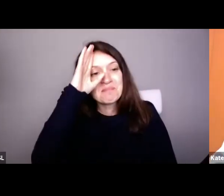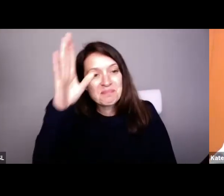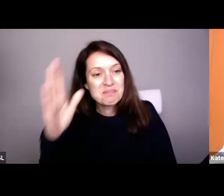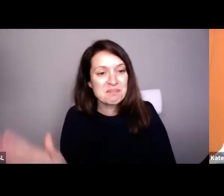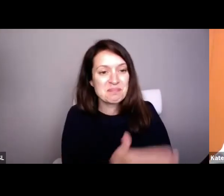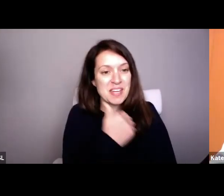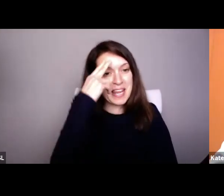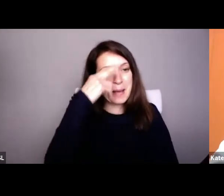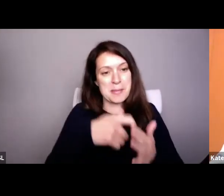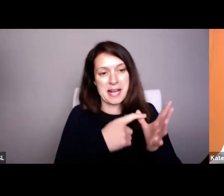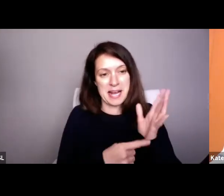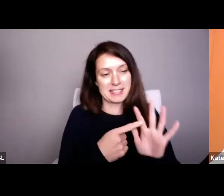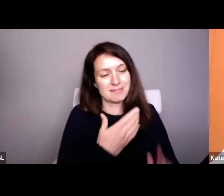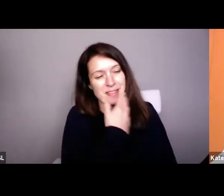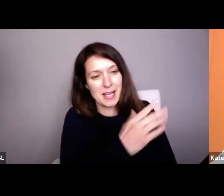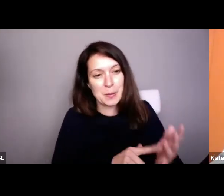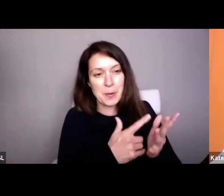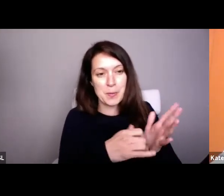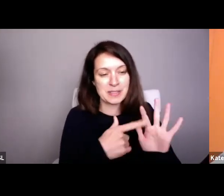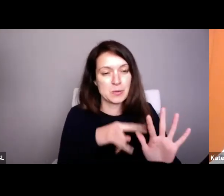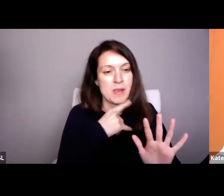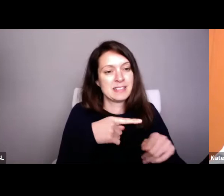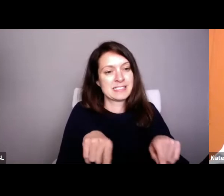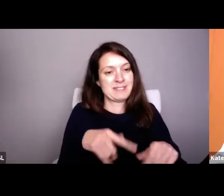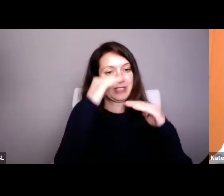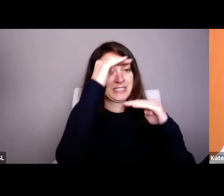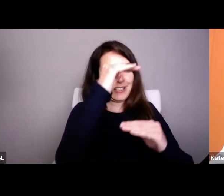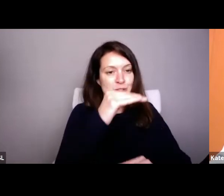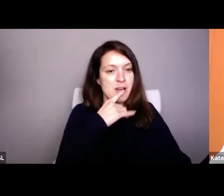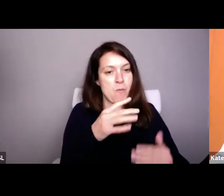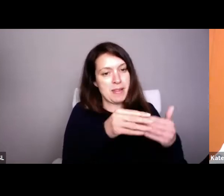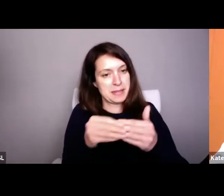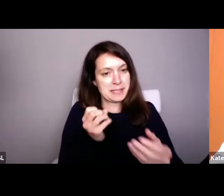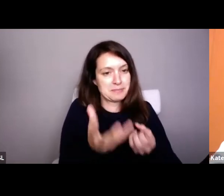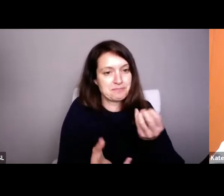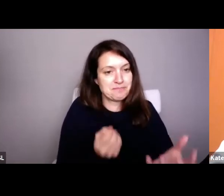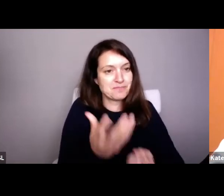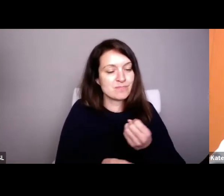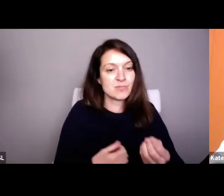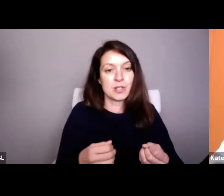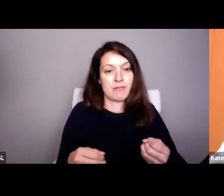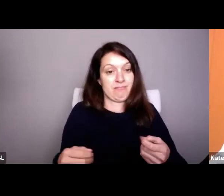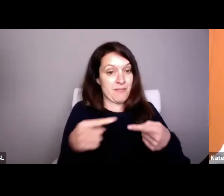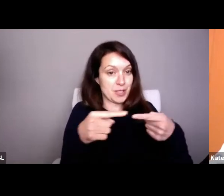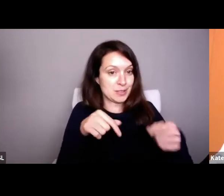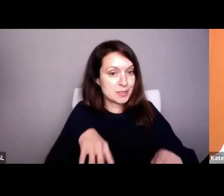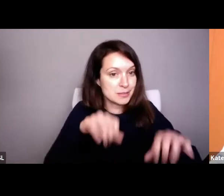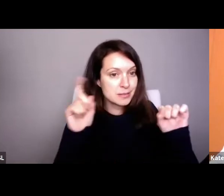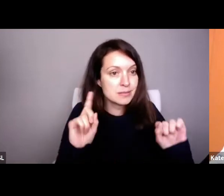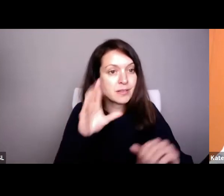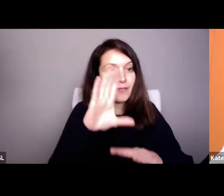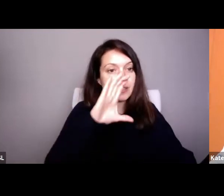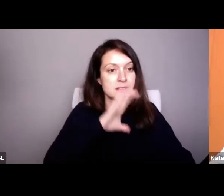So I'm just going to run through some of the different sections, as Louise said. So start off with funding. From the